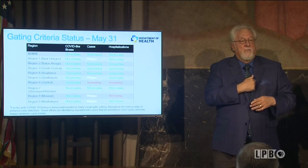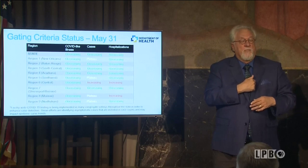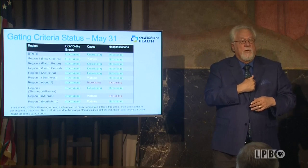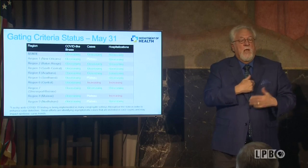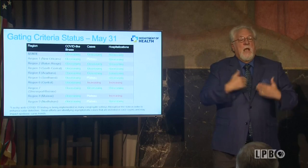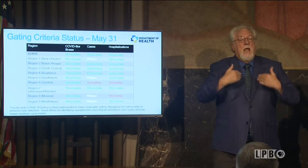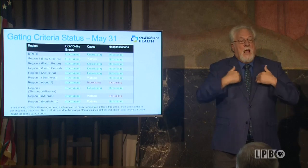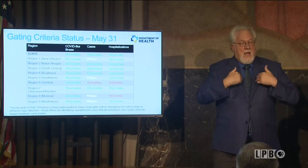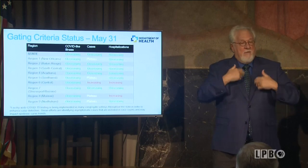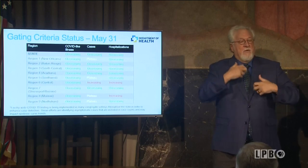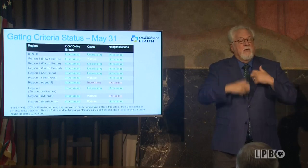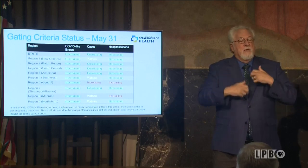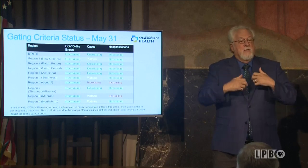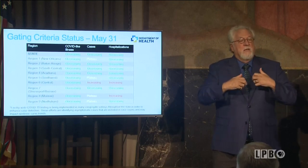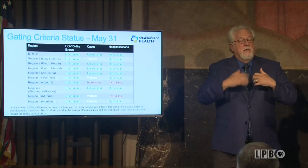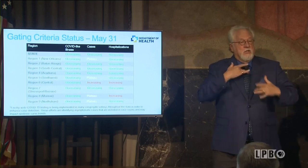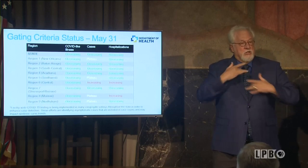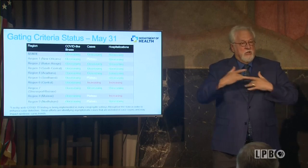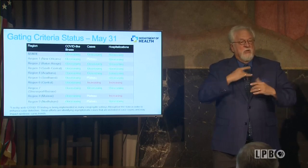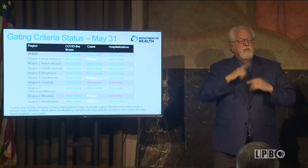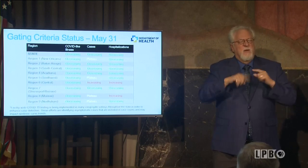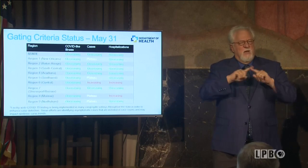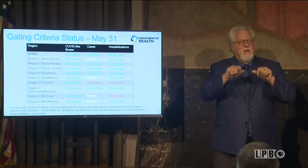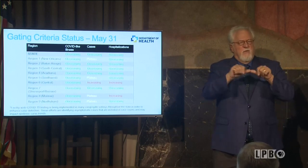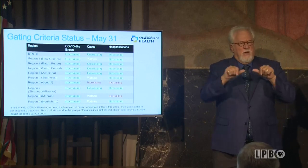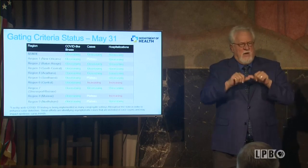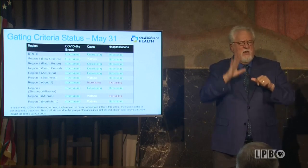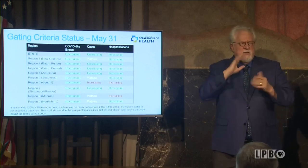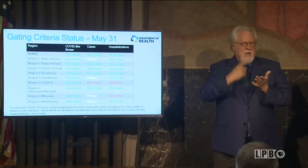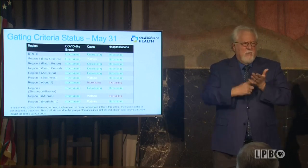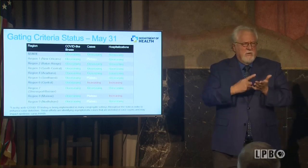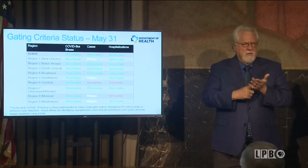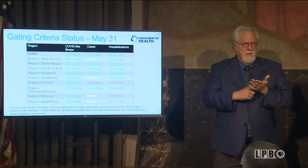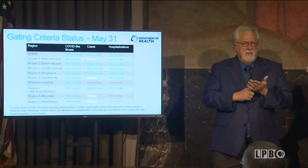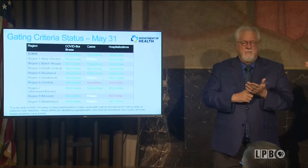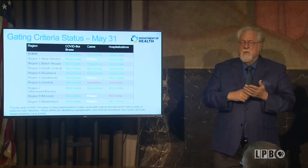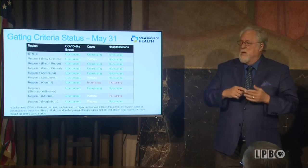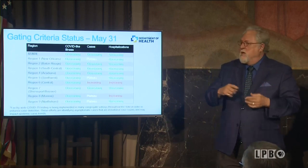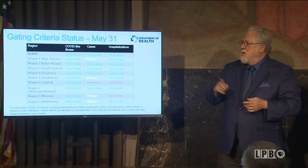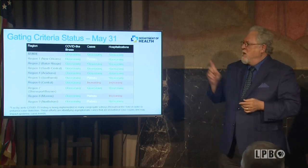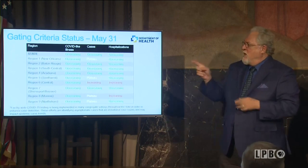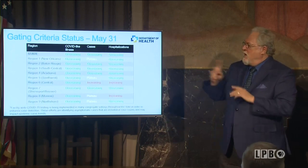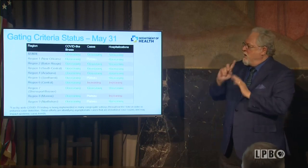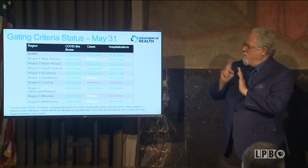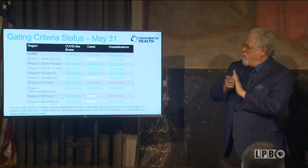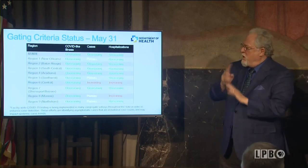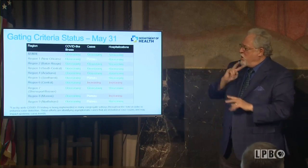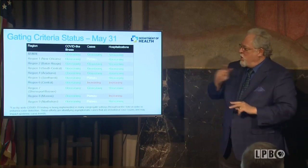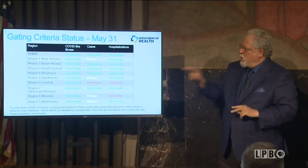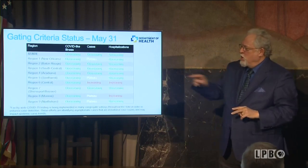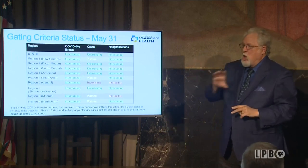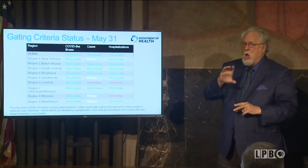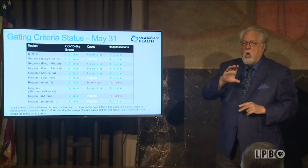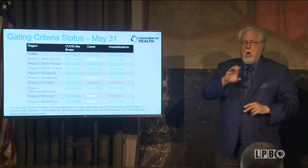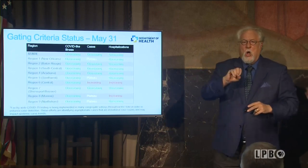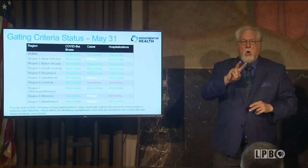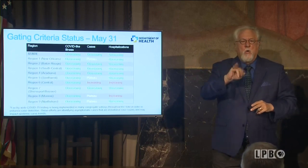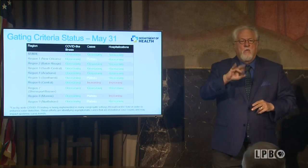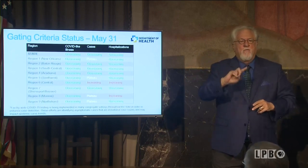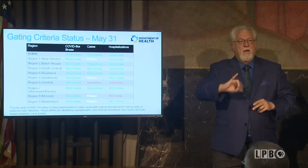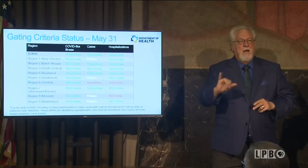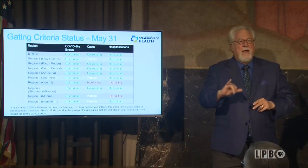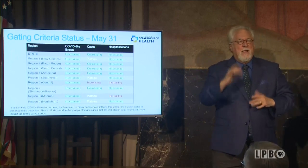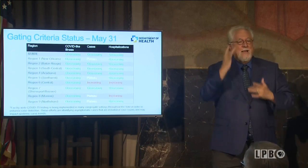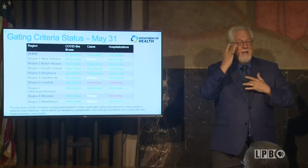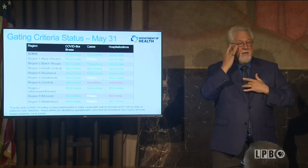some concerns about various different areas that I'll talk through at a high level in a moment. But when we look at COVID-like illness in general, we can see